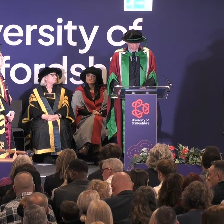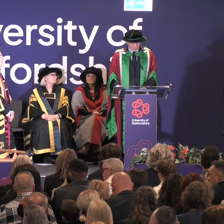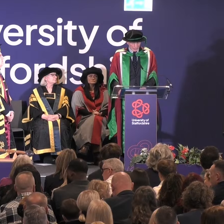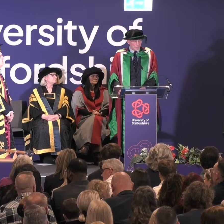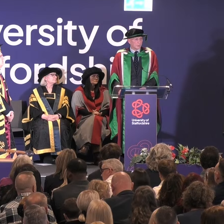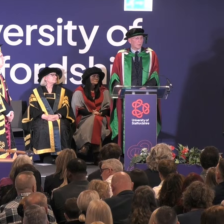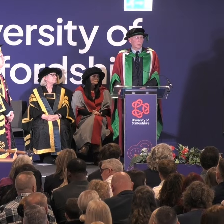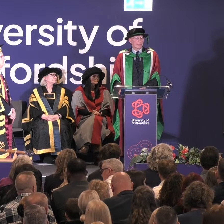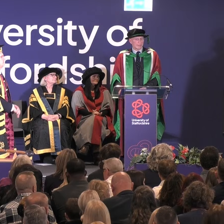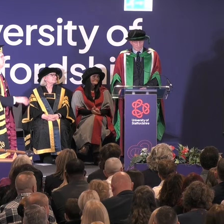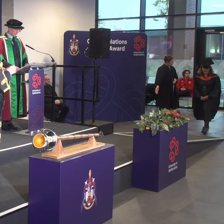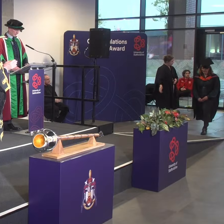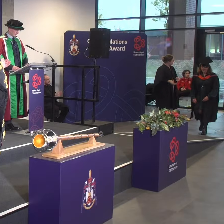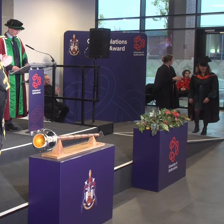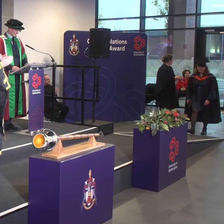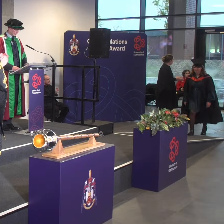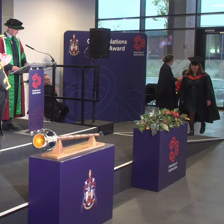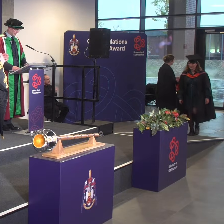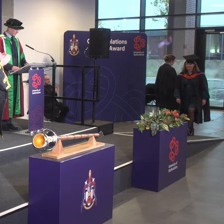Jasmine Carter-Morley.